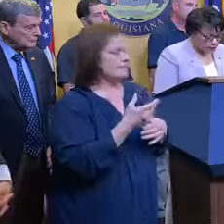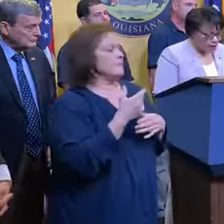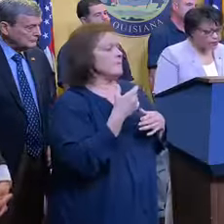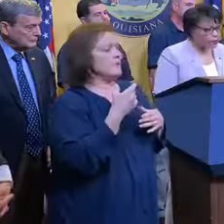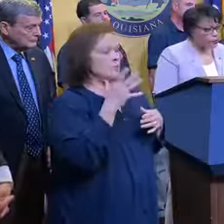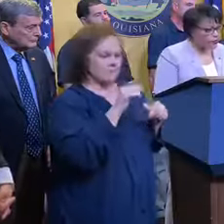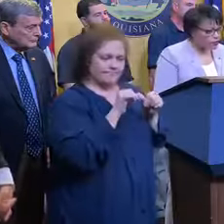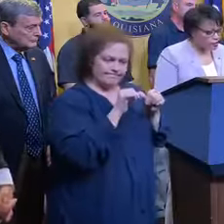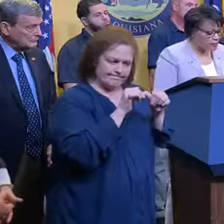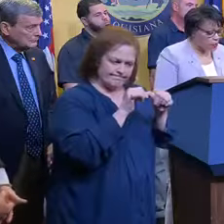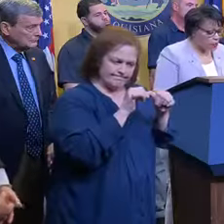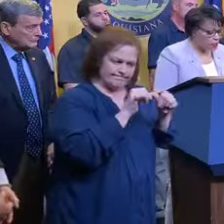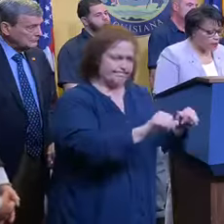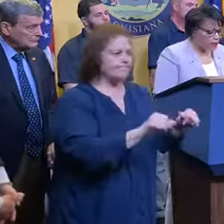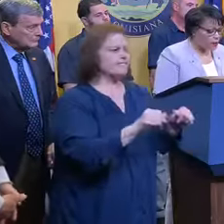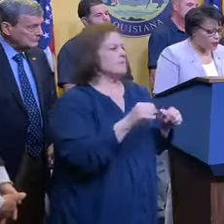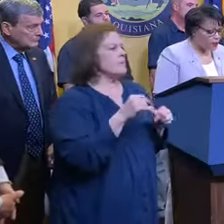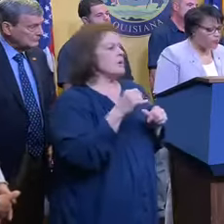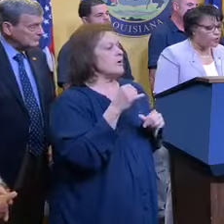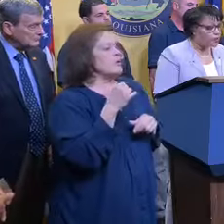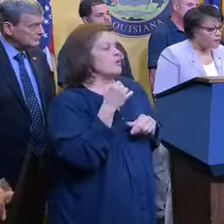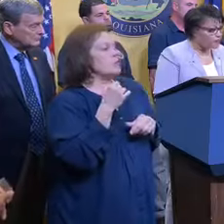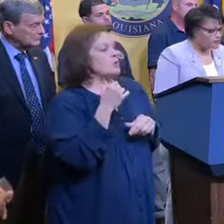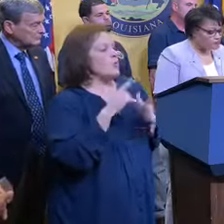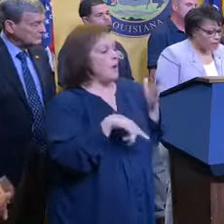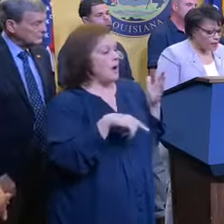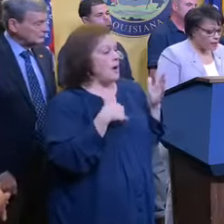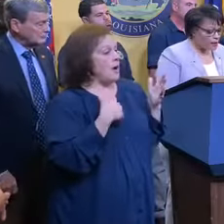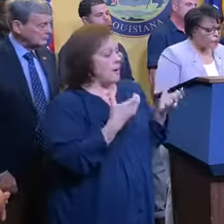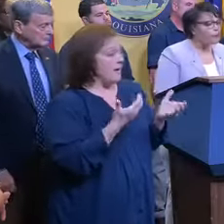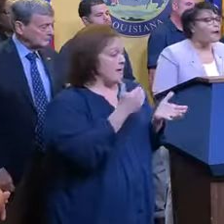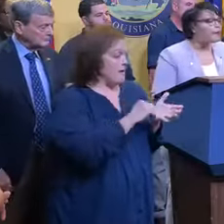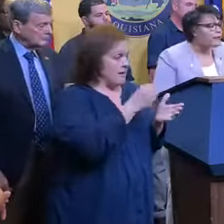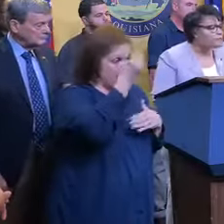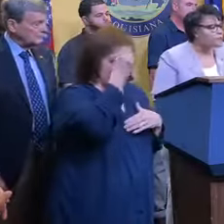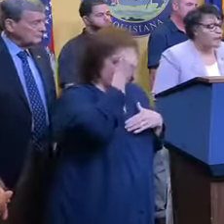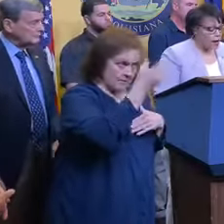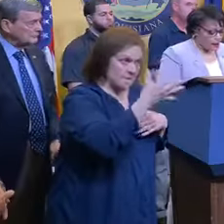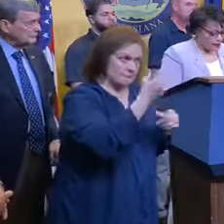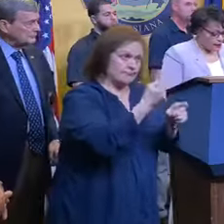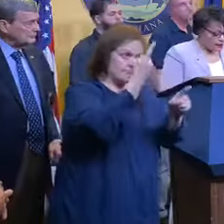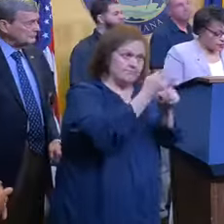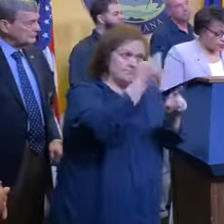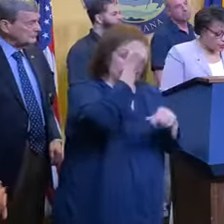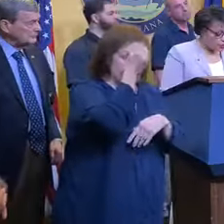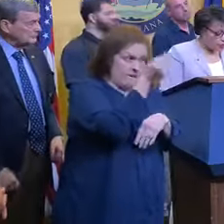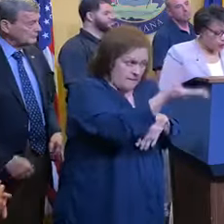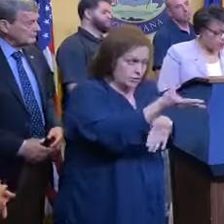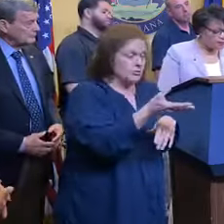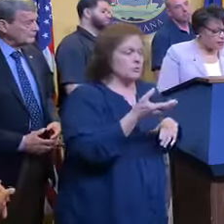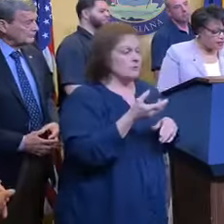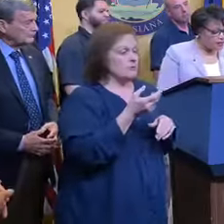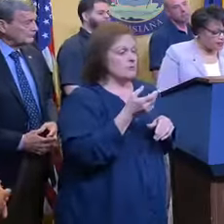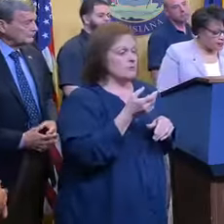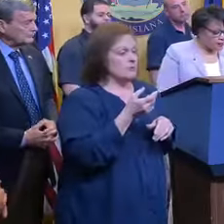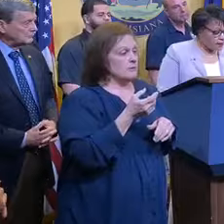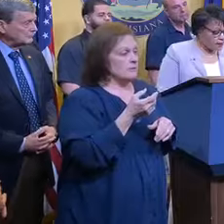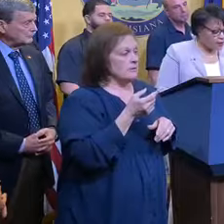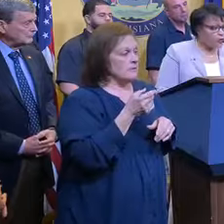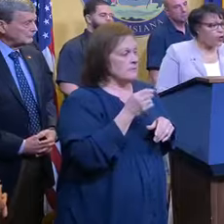fluid situation. What I will reiterate correctly is to